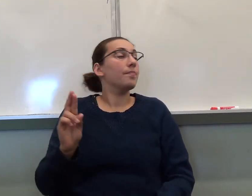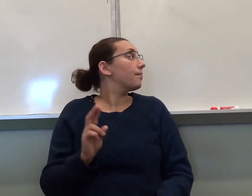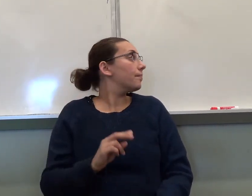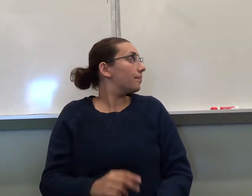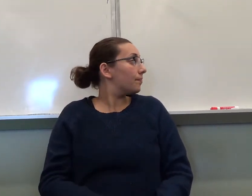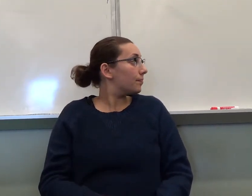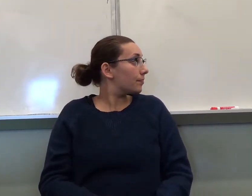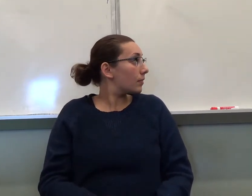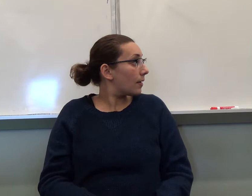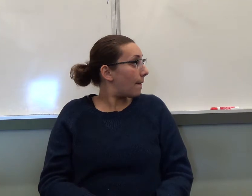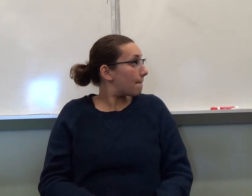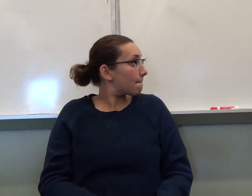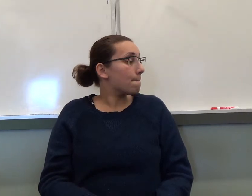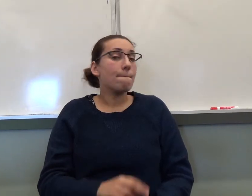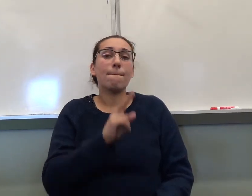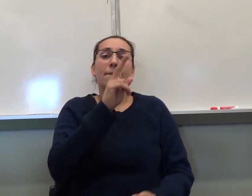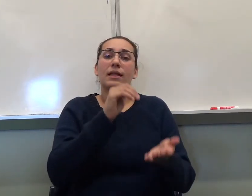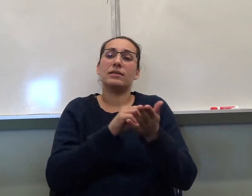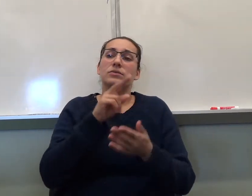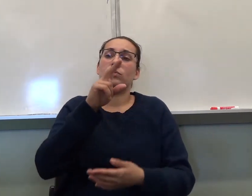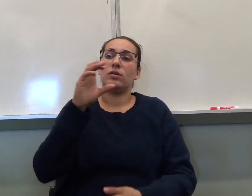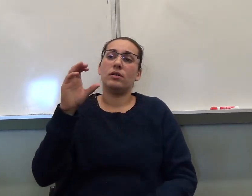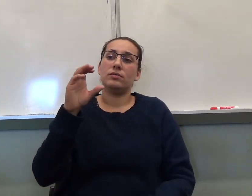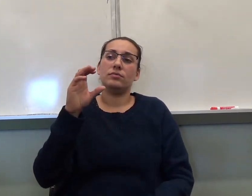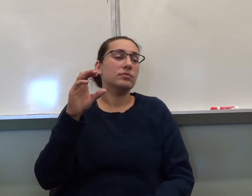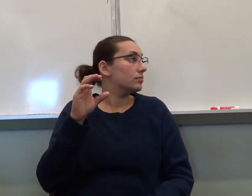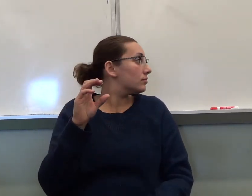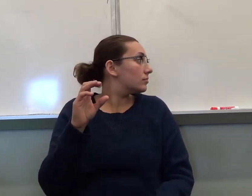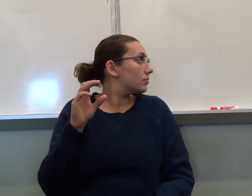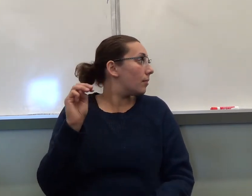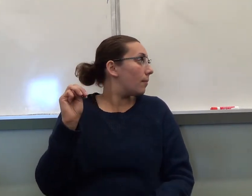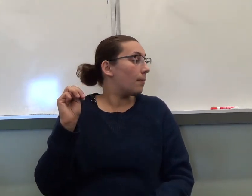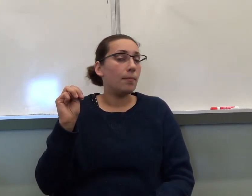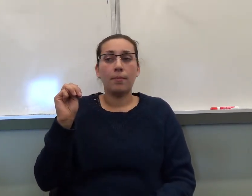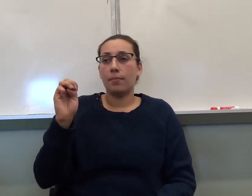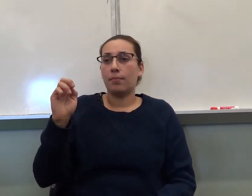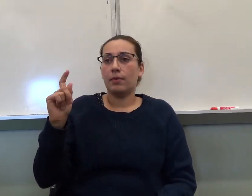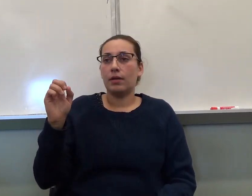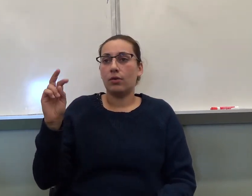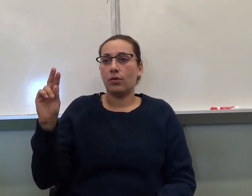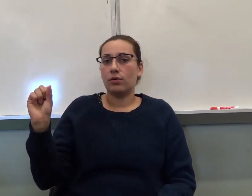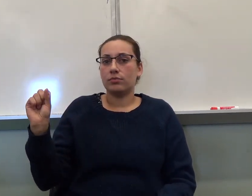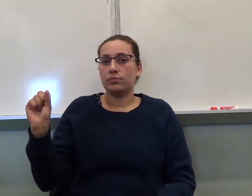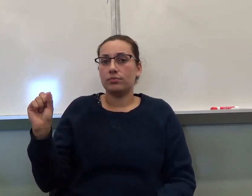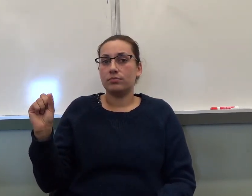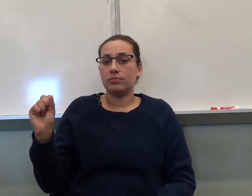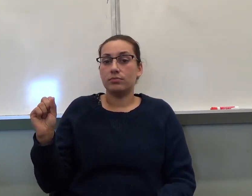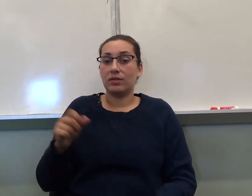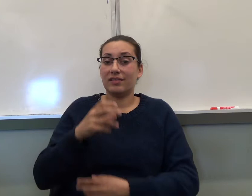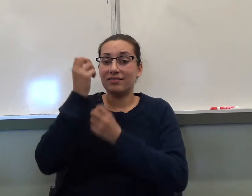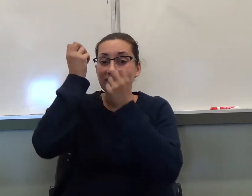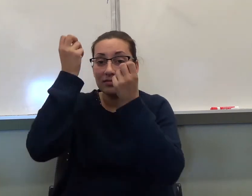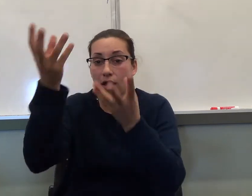meters? 2,200 meters. Now, they tell you that the farmer